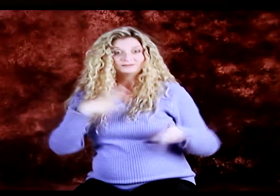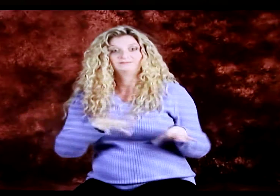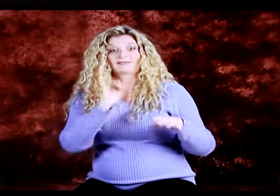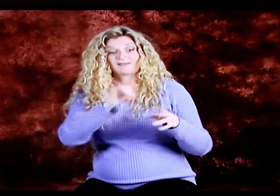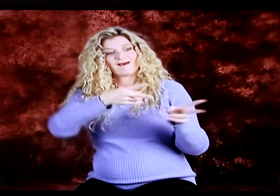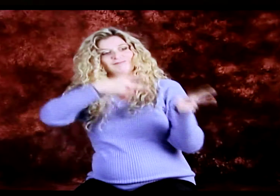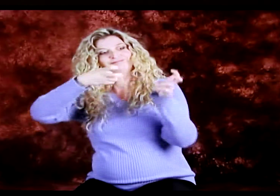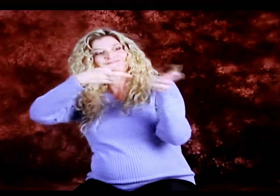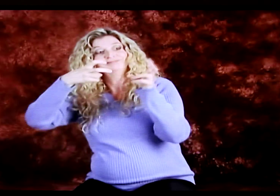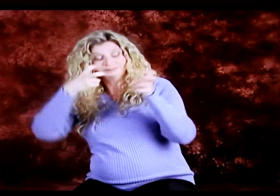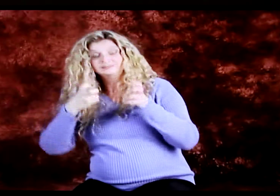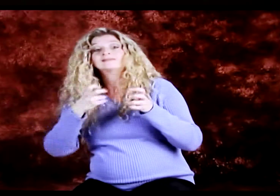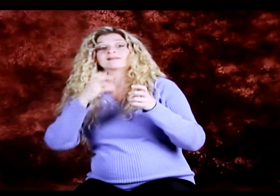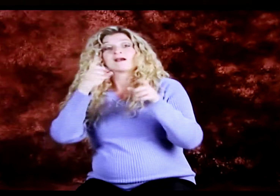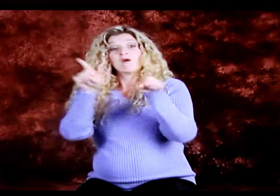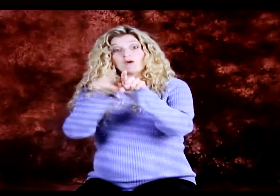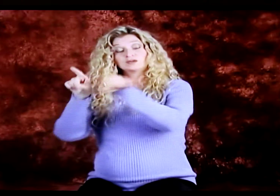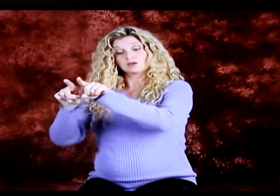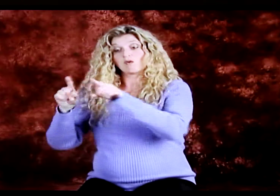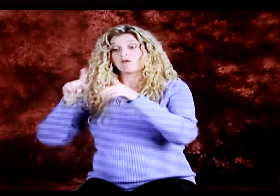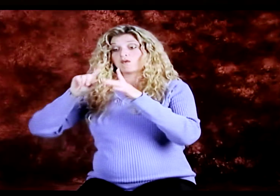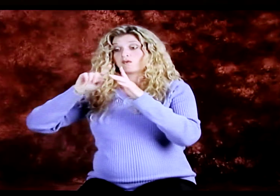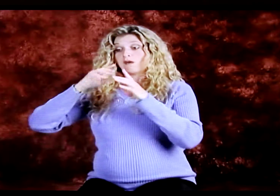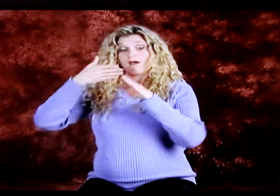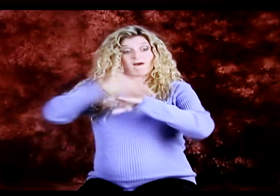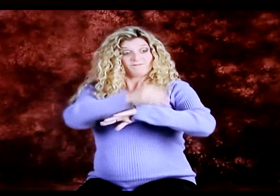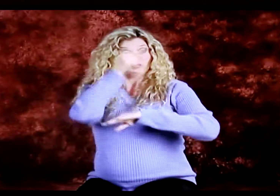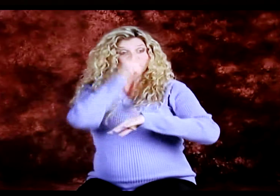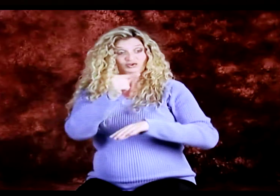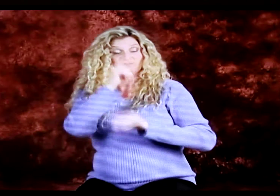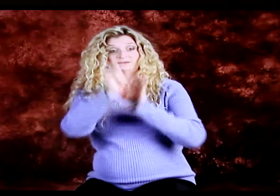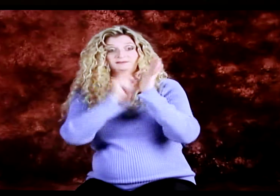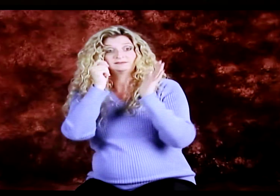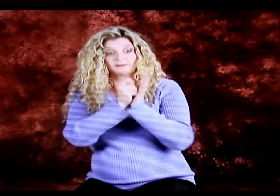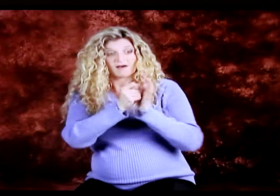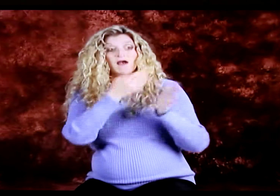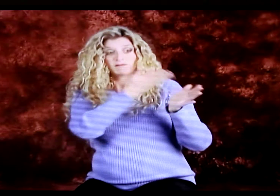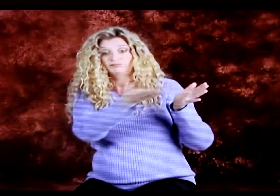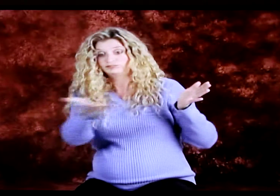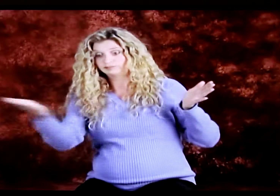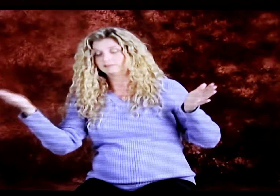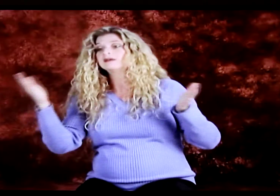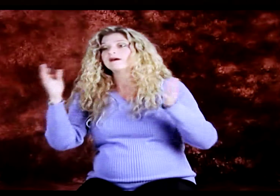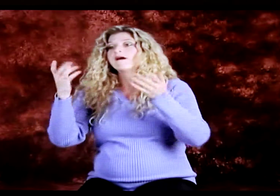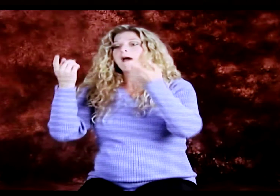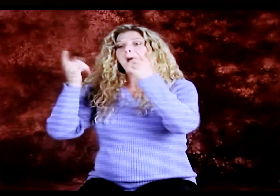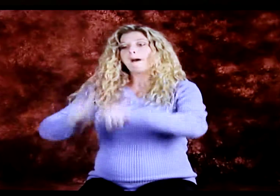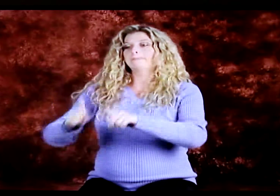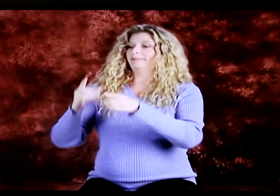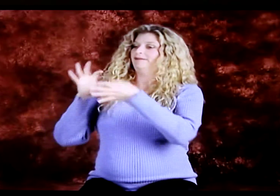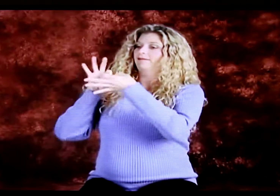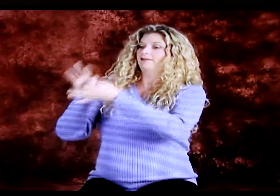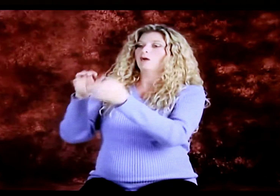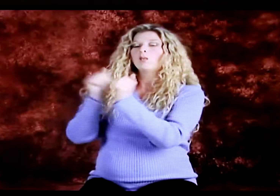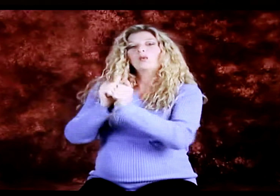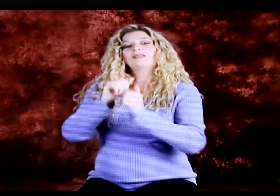to theater, and that really influenced fashion. You know, after the Greek time, you know, as we move through